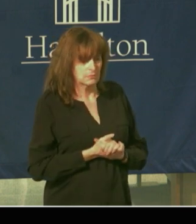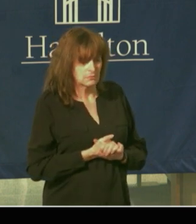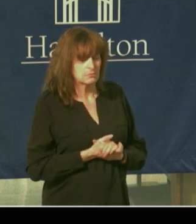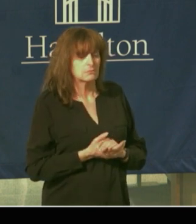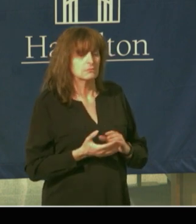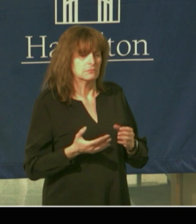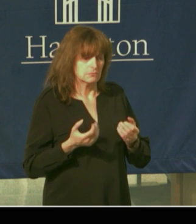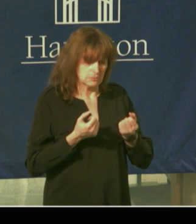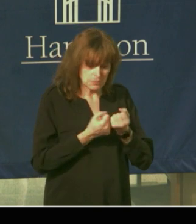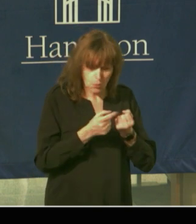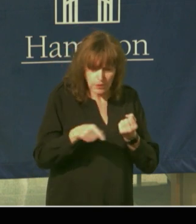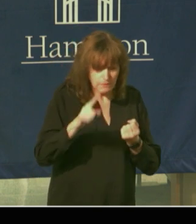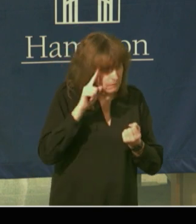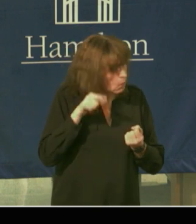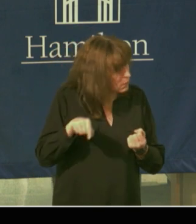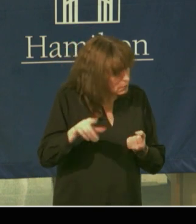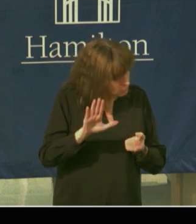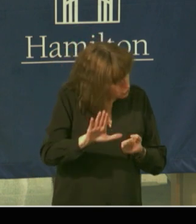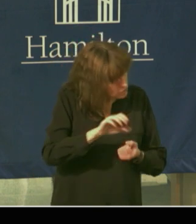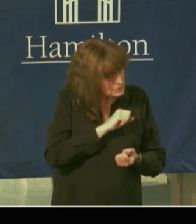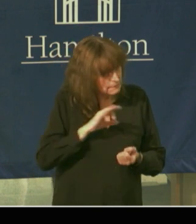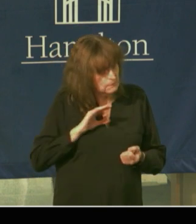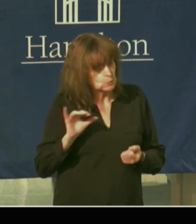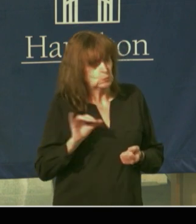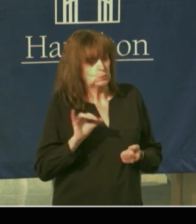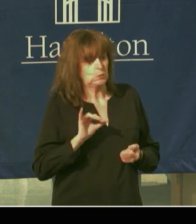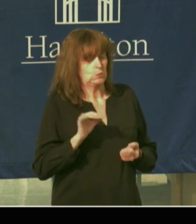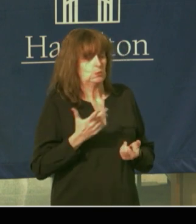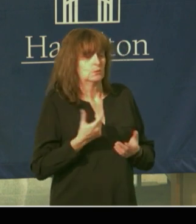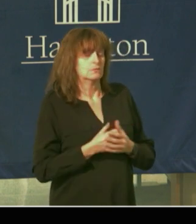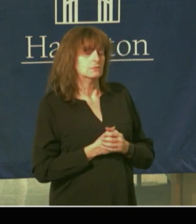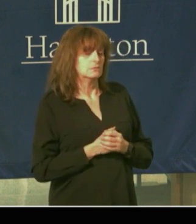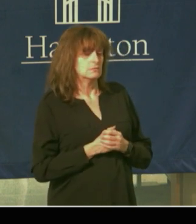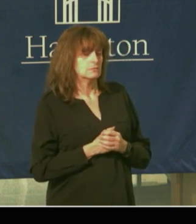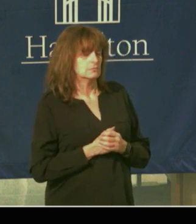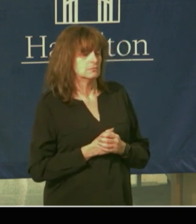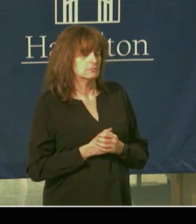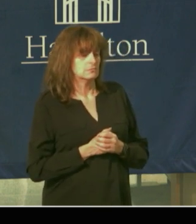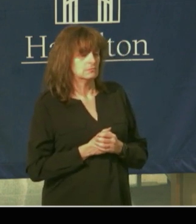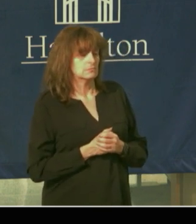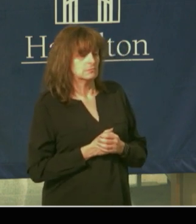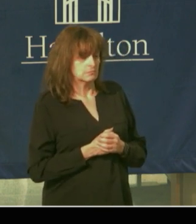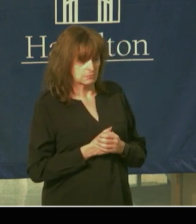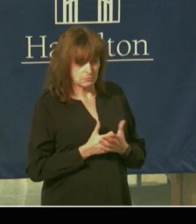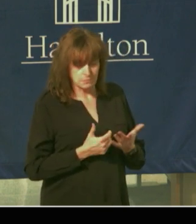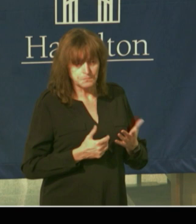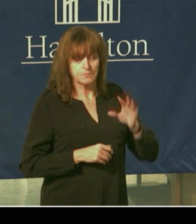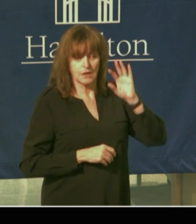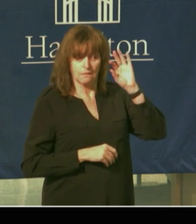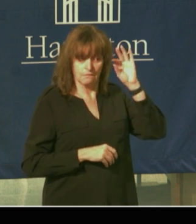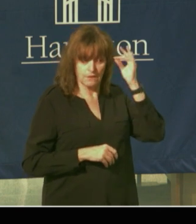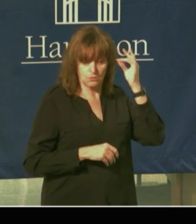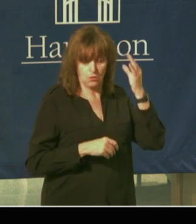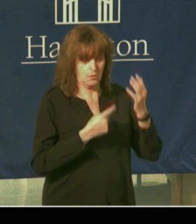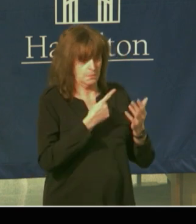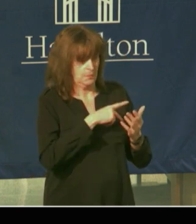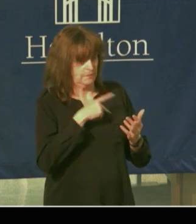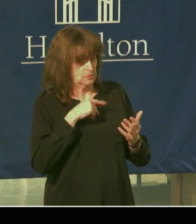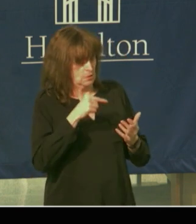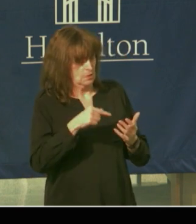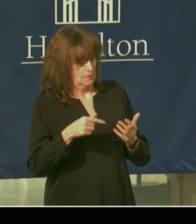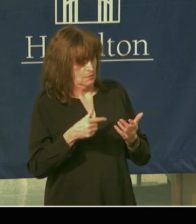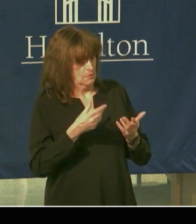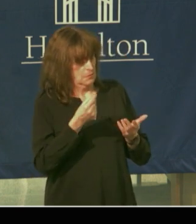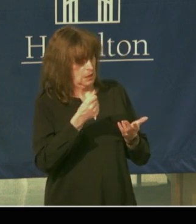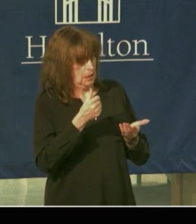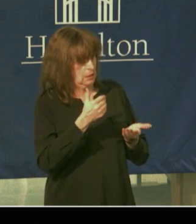would say most of the financial benefits are going to come from our federal and provincial partners. $82 billion sounds staggering, but